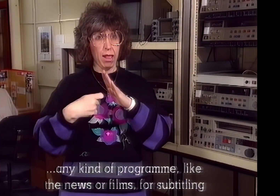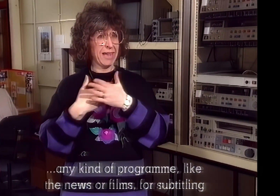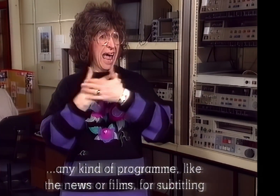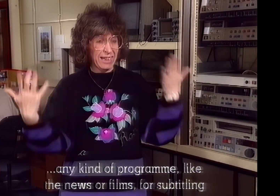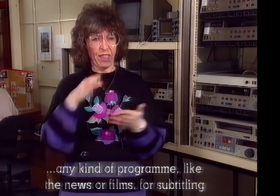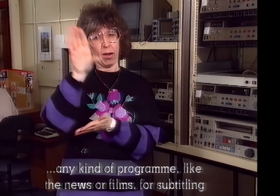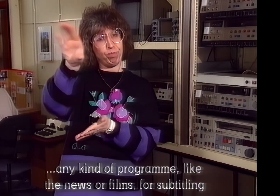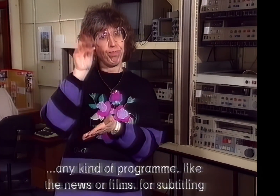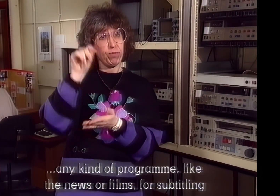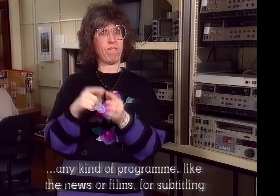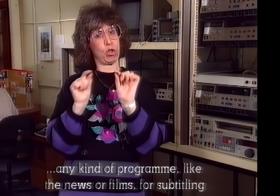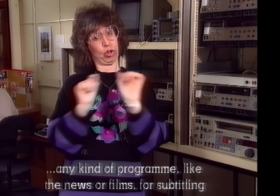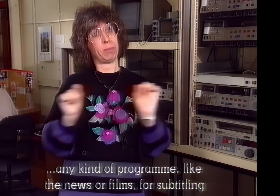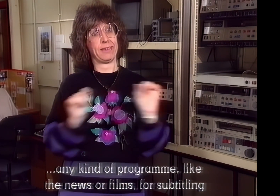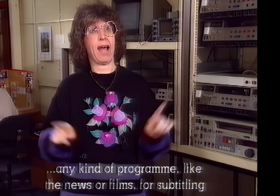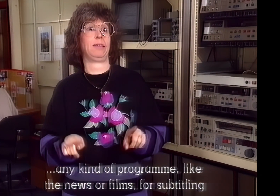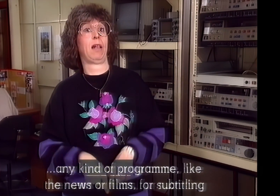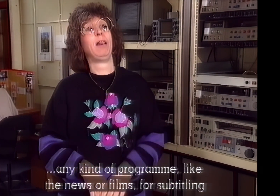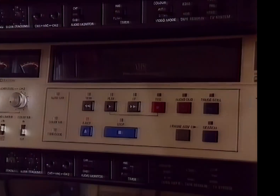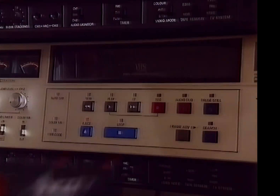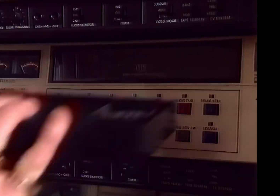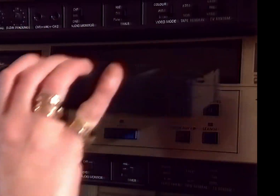news or films, for subtitling.